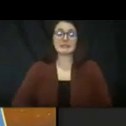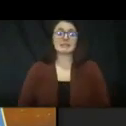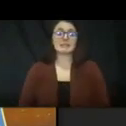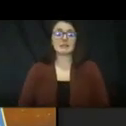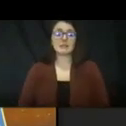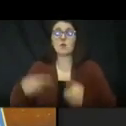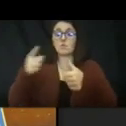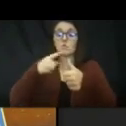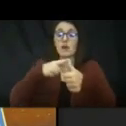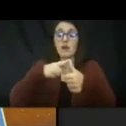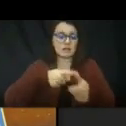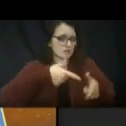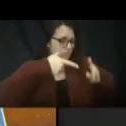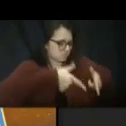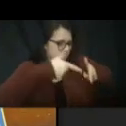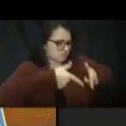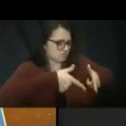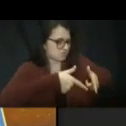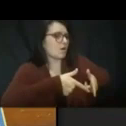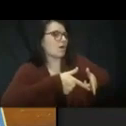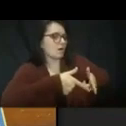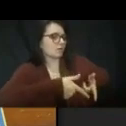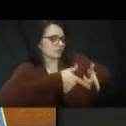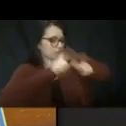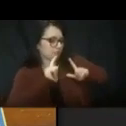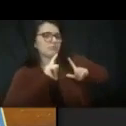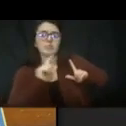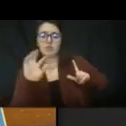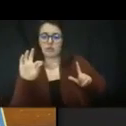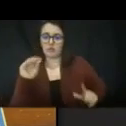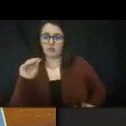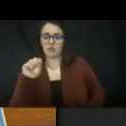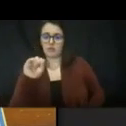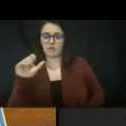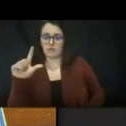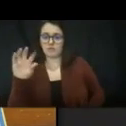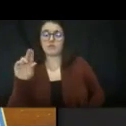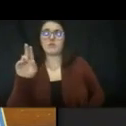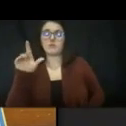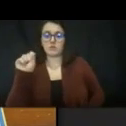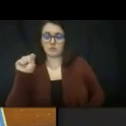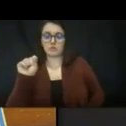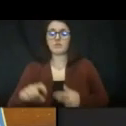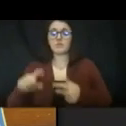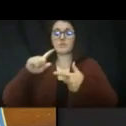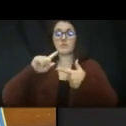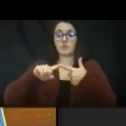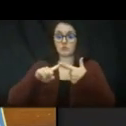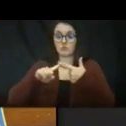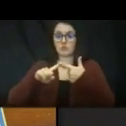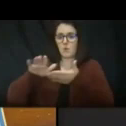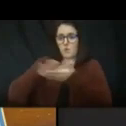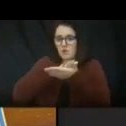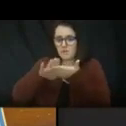oil and natural gas are taken from the ground by drilling through rock, sand, and dirt. 2.